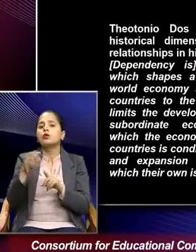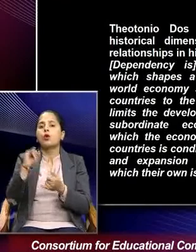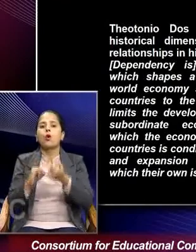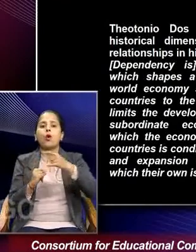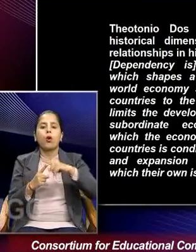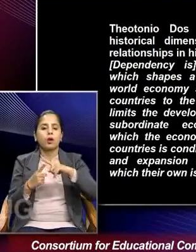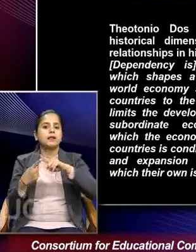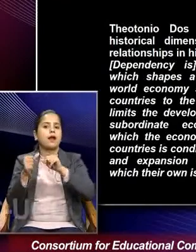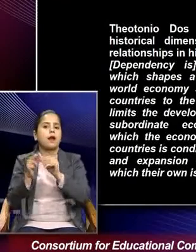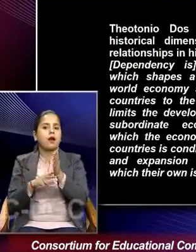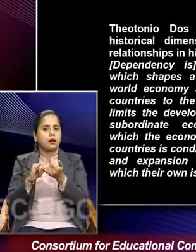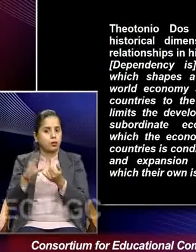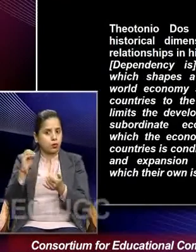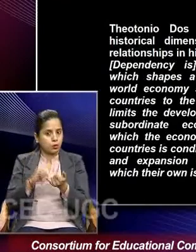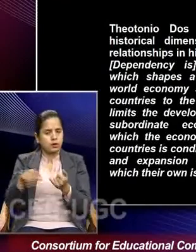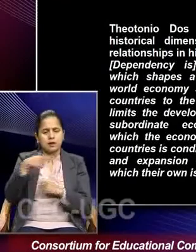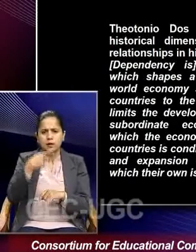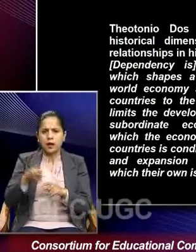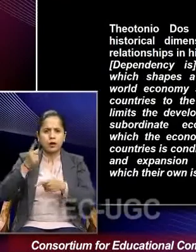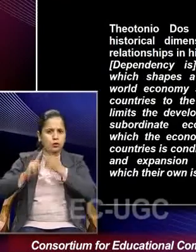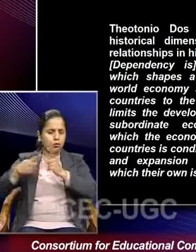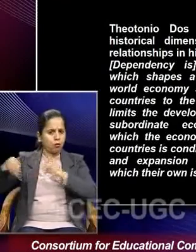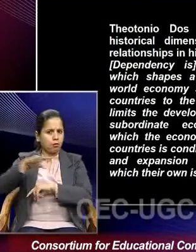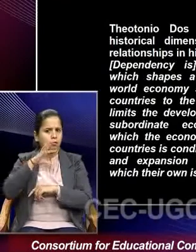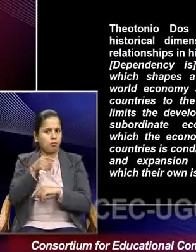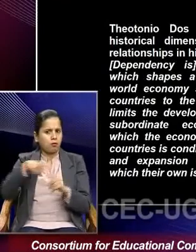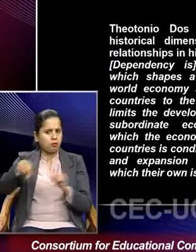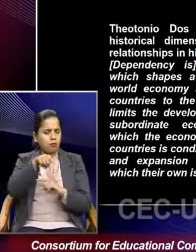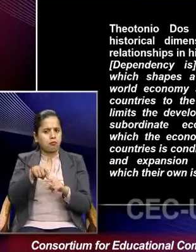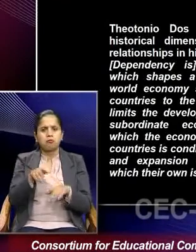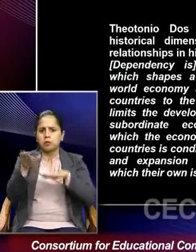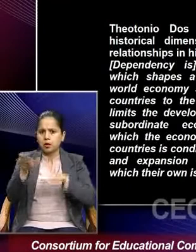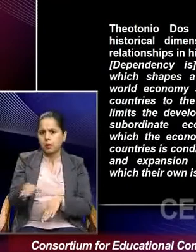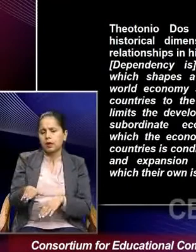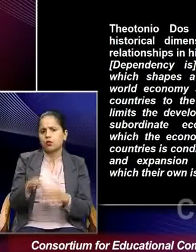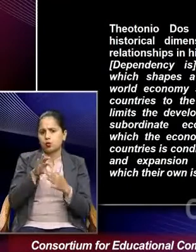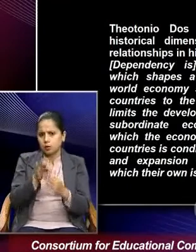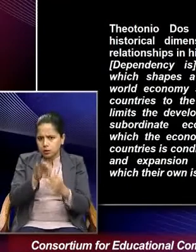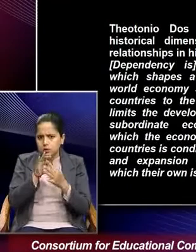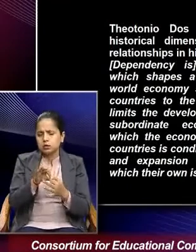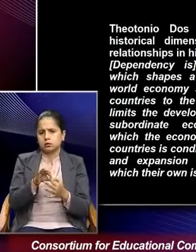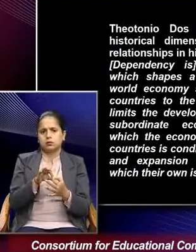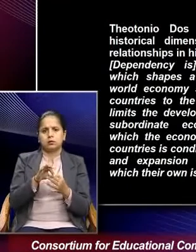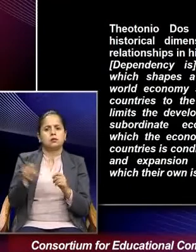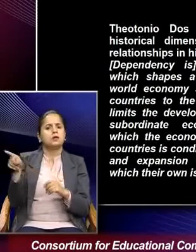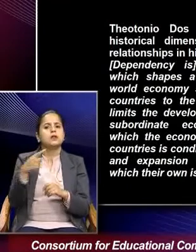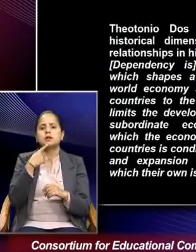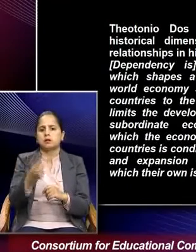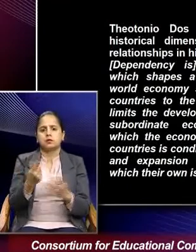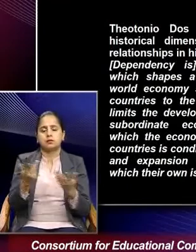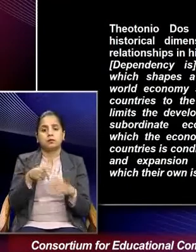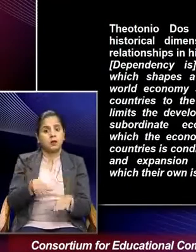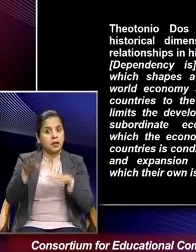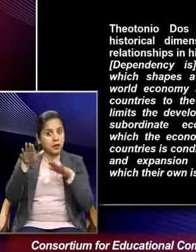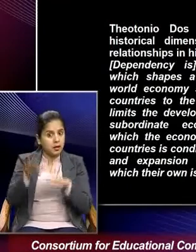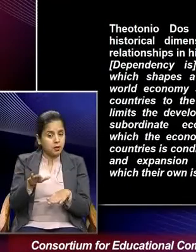he emphasized on the historical dimension of dependency relationship. He said that